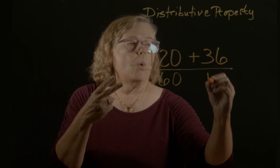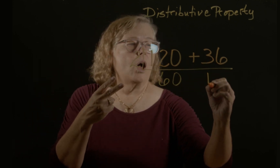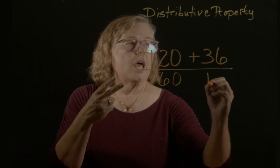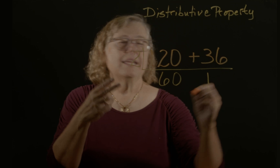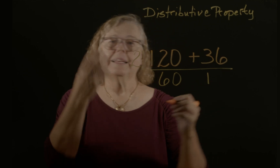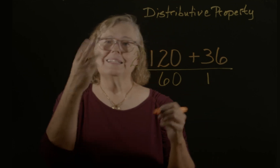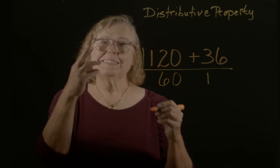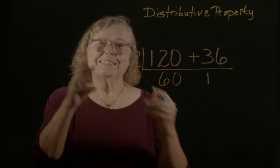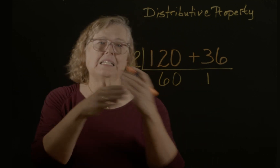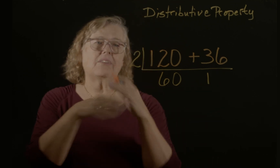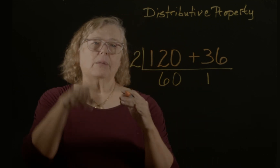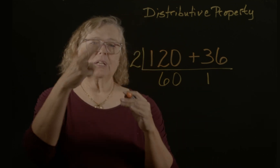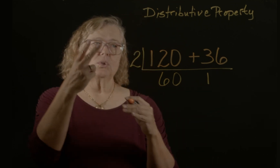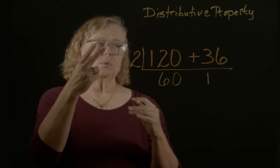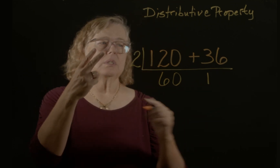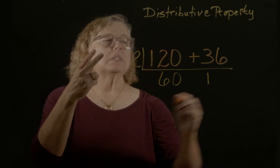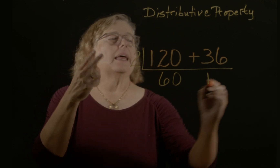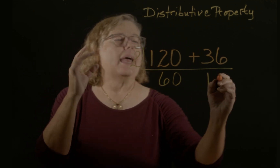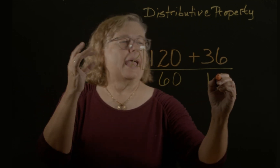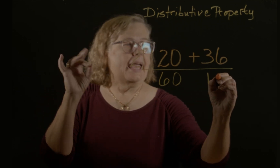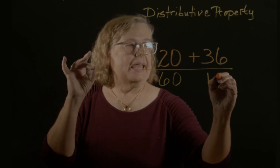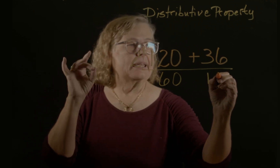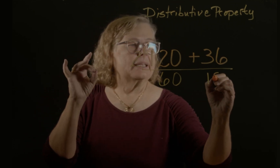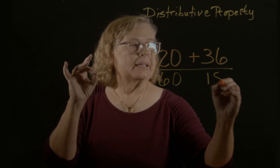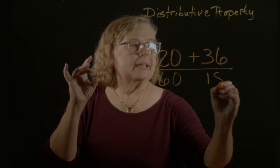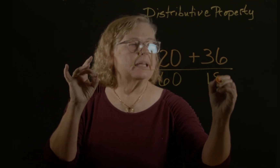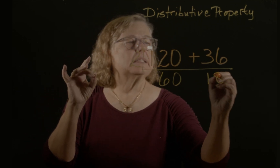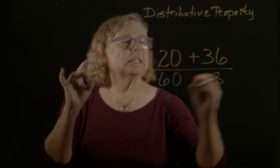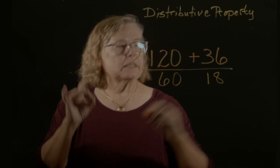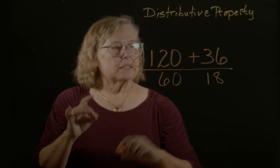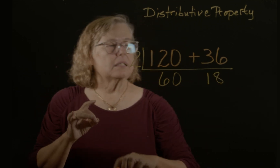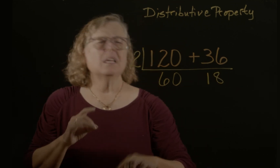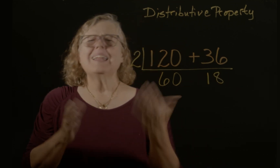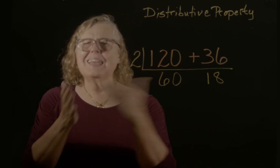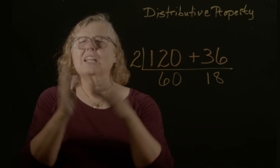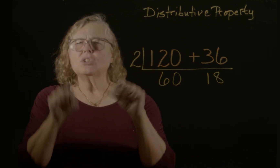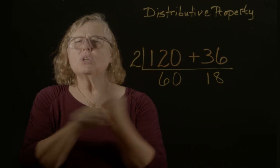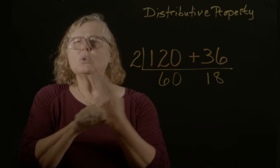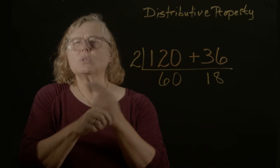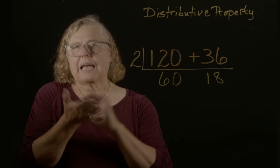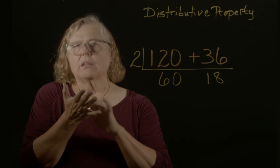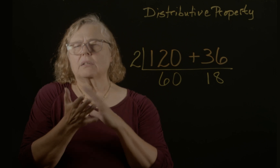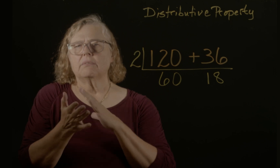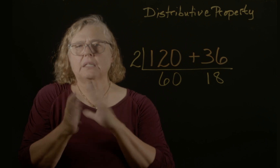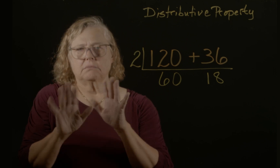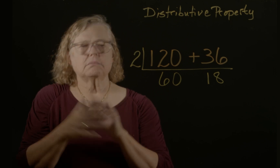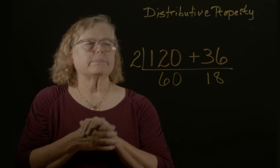2 goes in there one time and leaves me 16 divided by 2, 8. Okay. Again, you can use